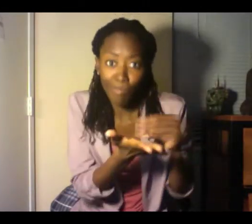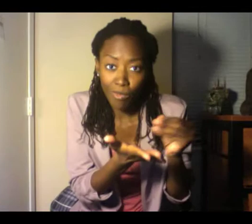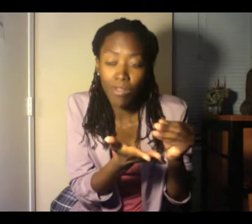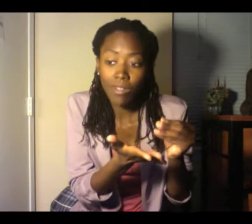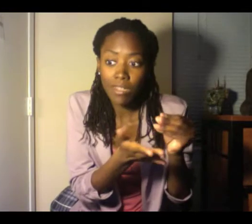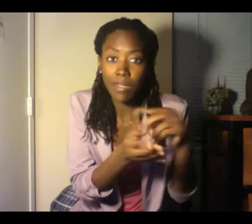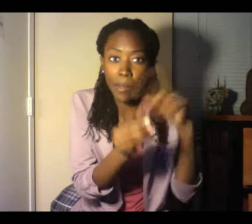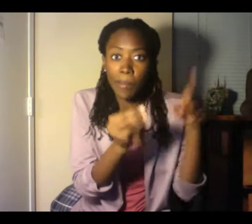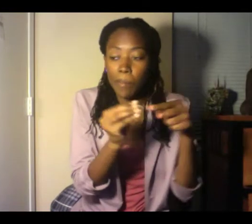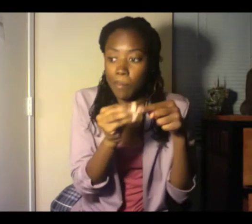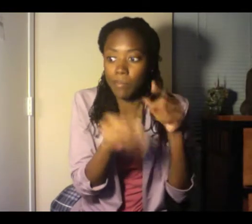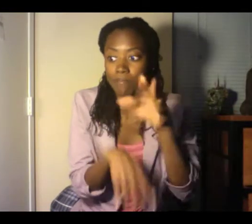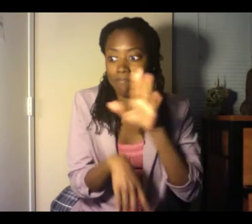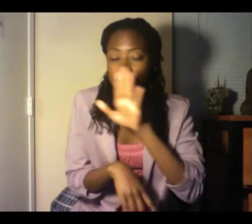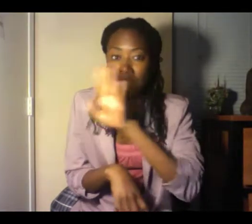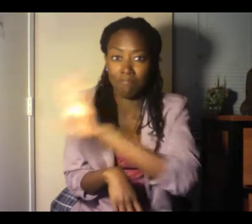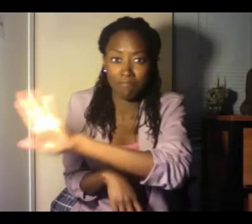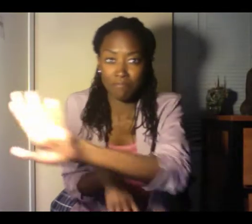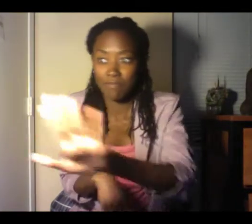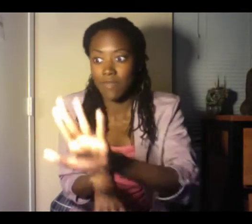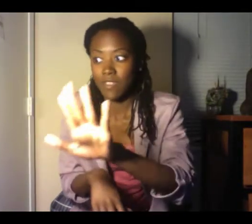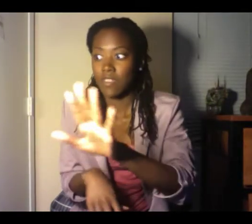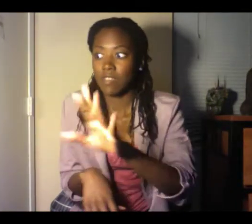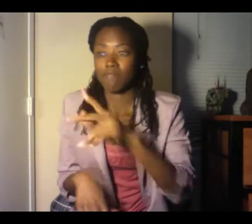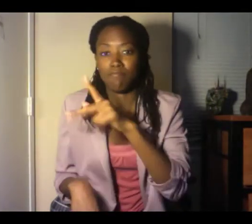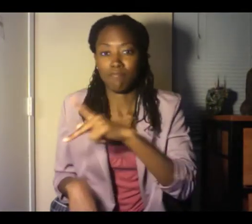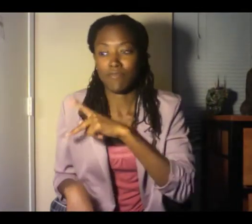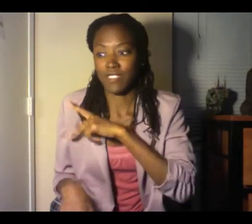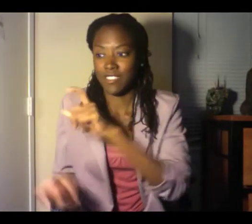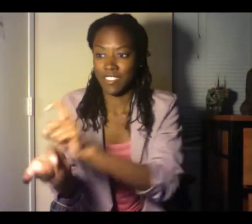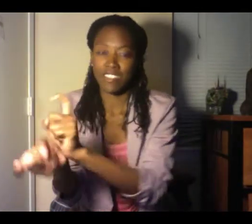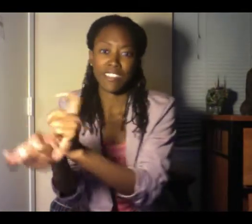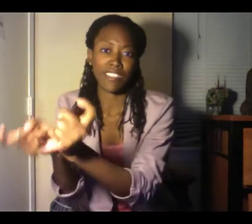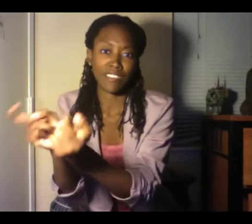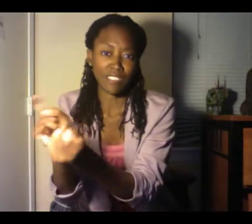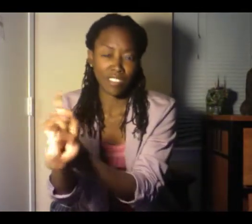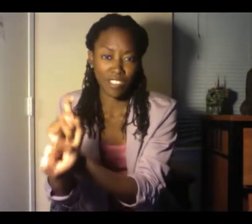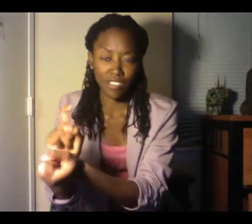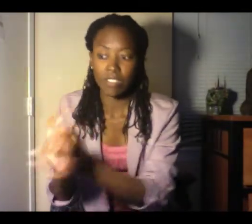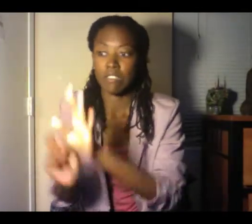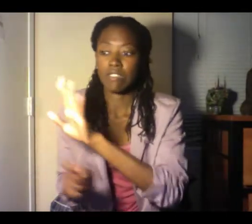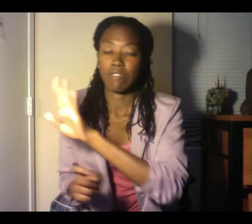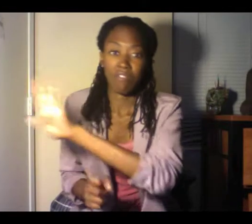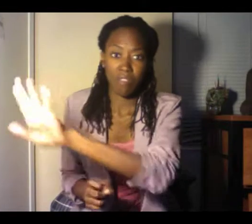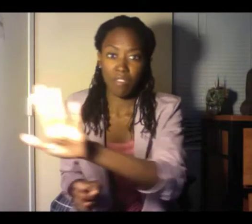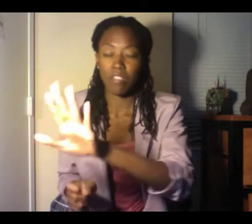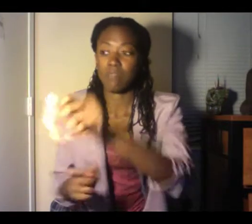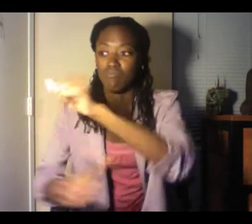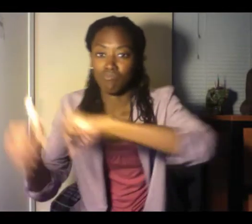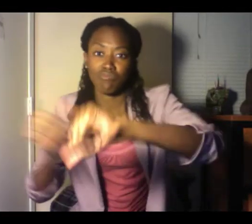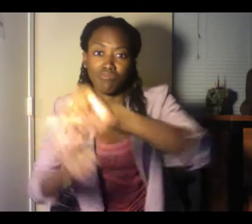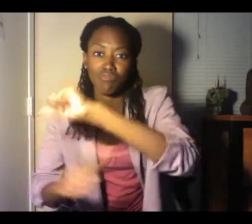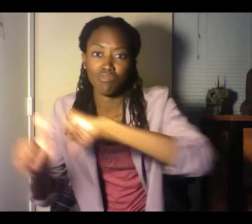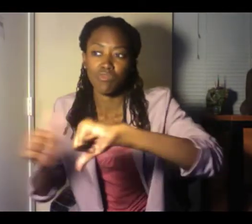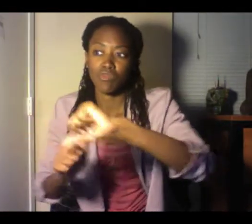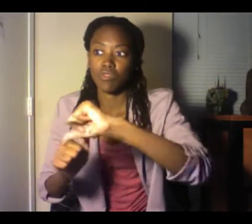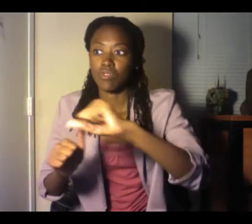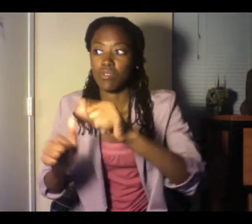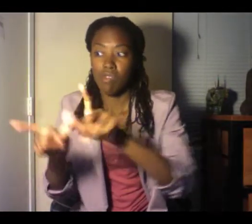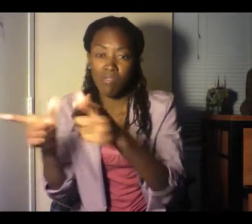critical part of the changing profile involves the development of social competence. A growing body of